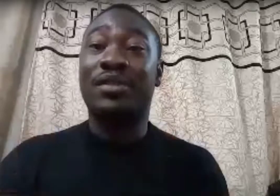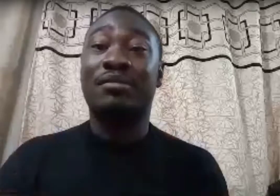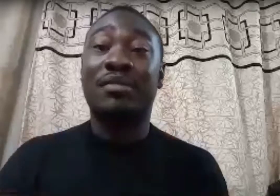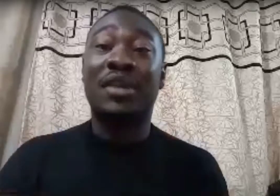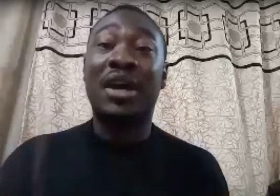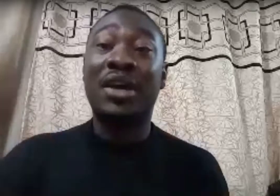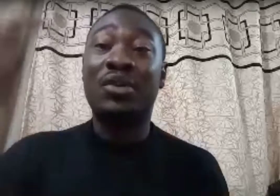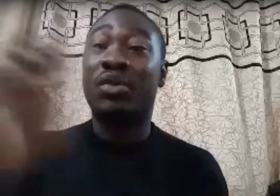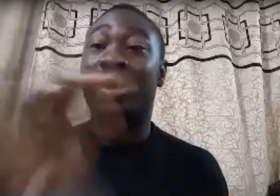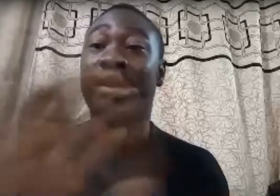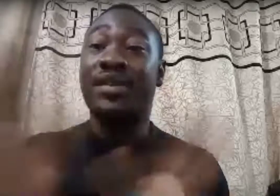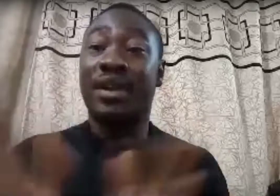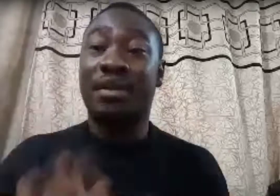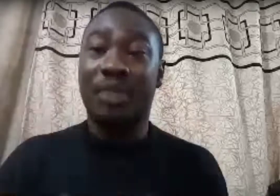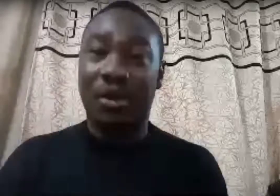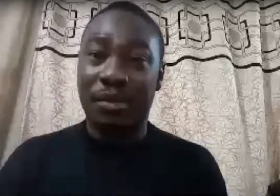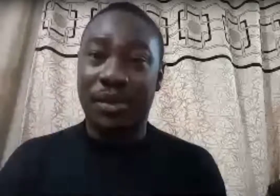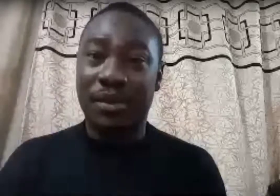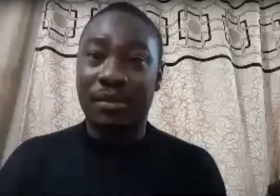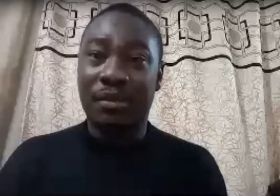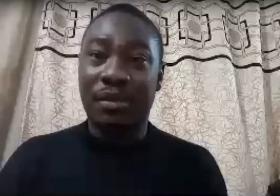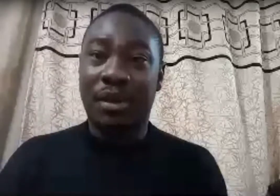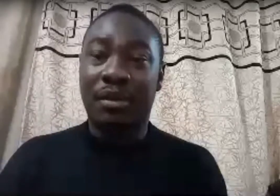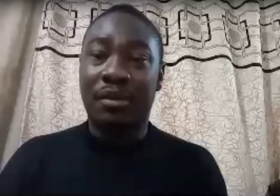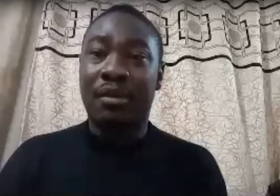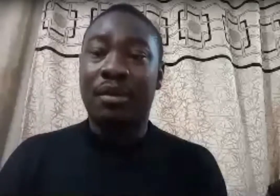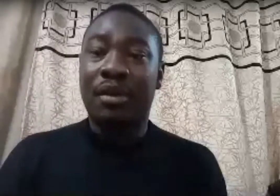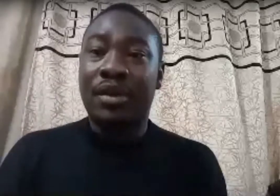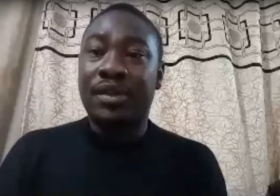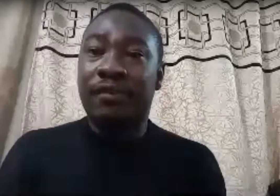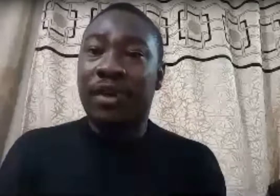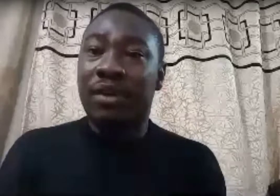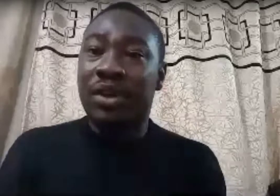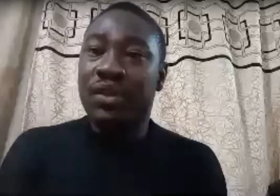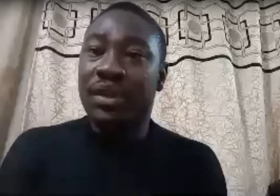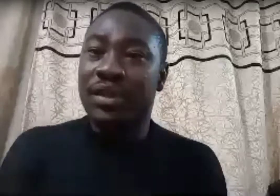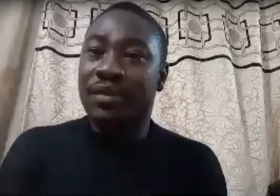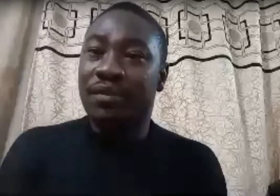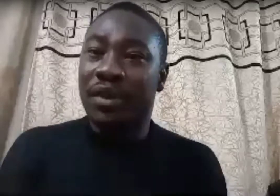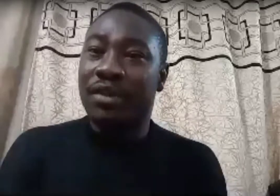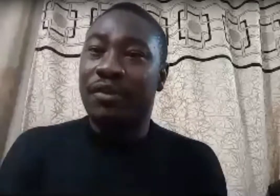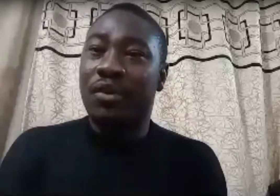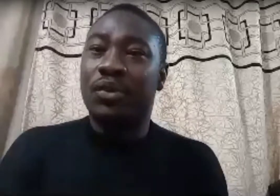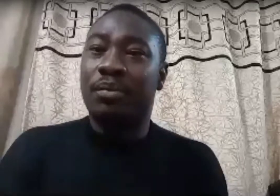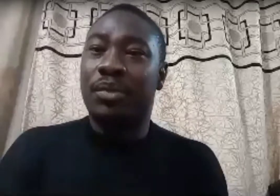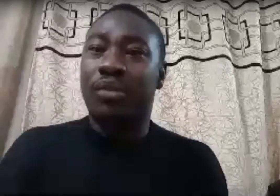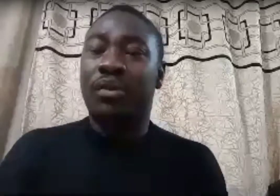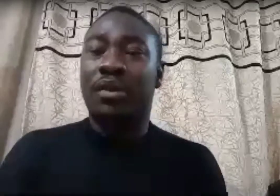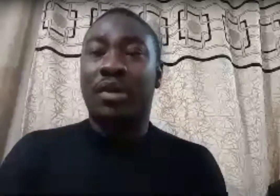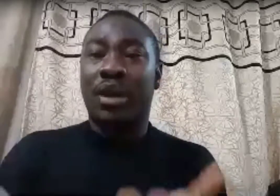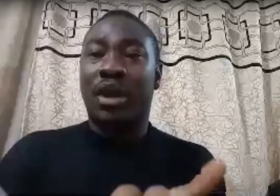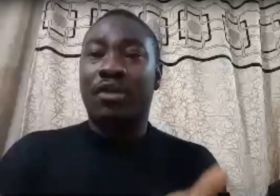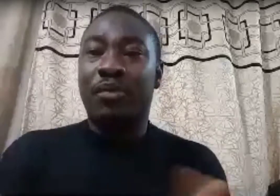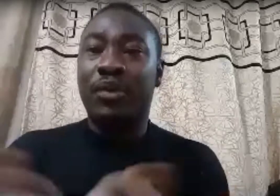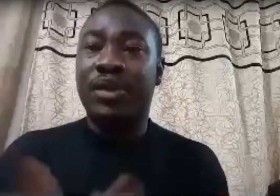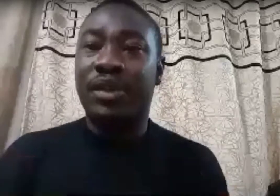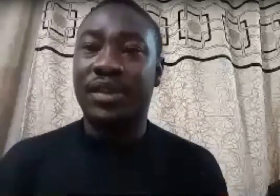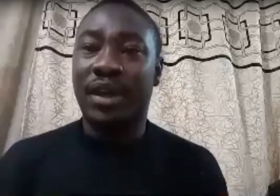Okay. It's the foundation that is very difficult to build. And you've built it this night. So just full